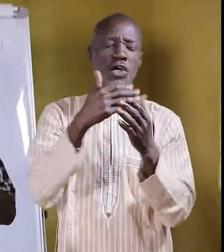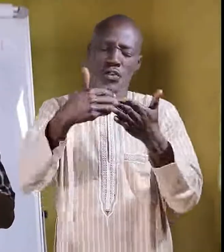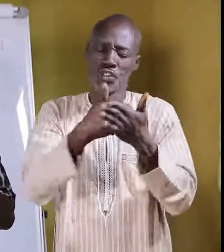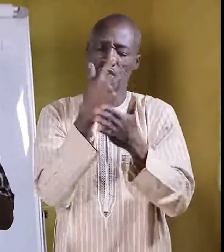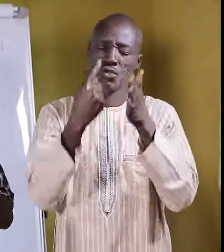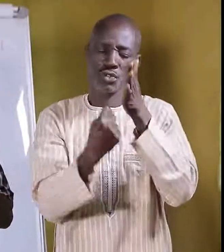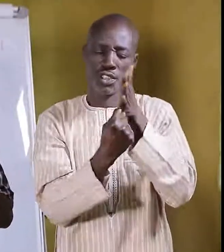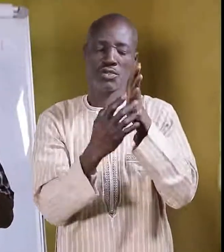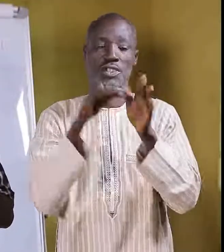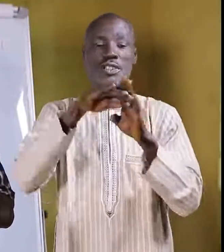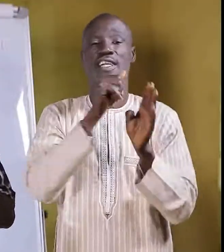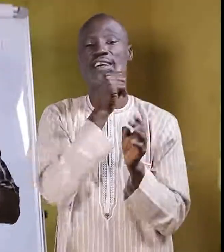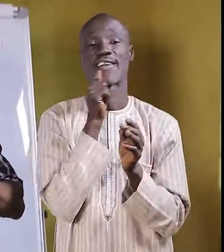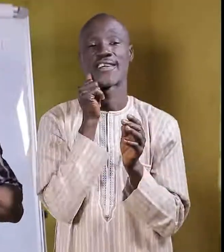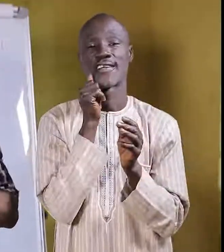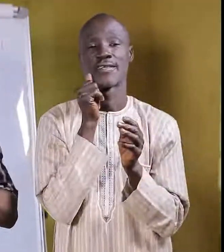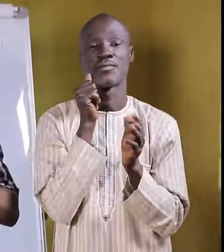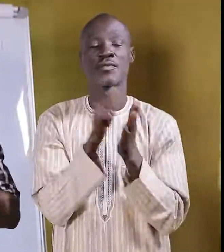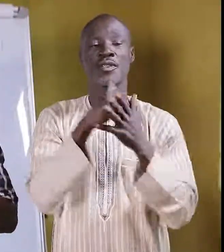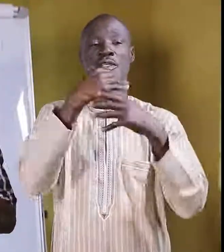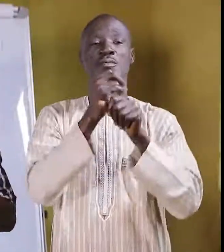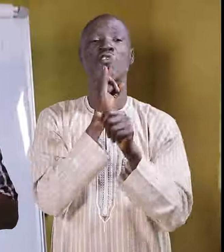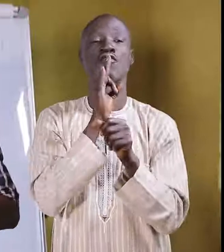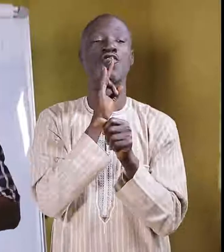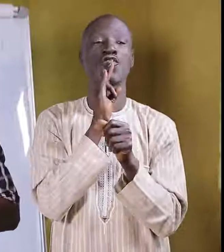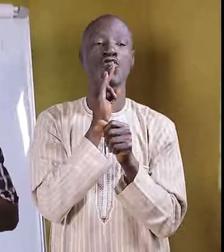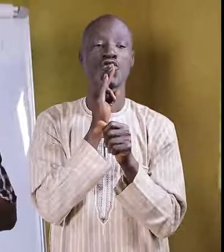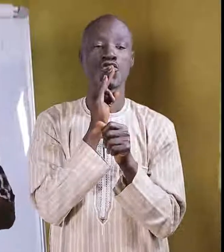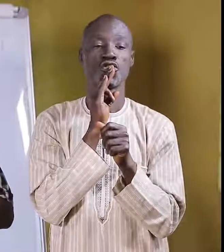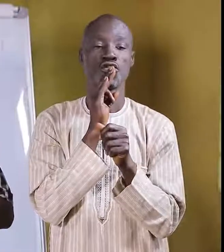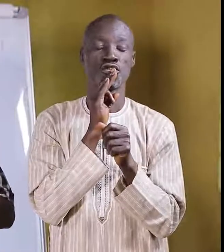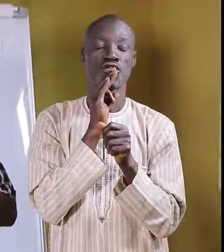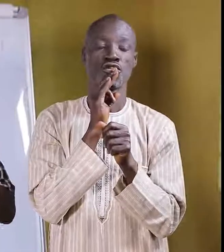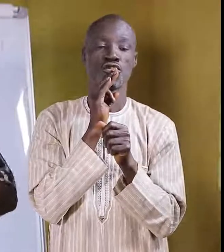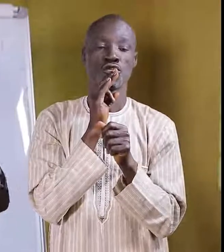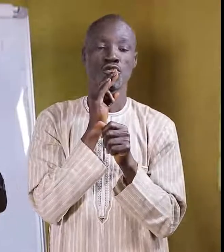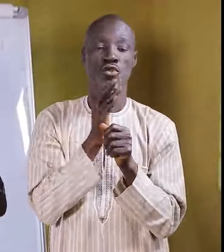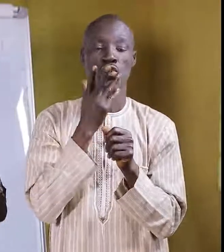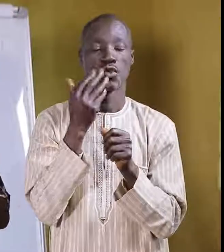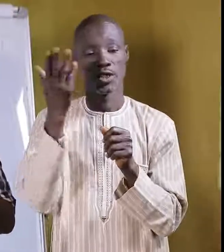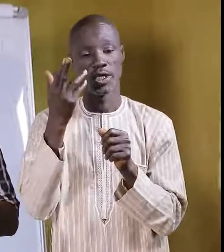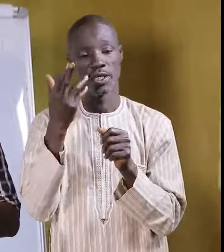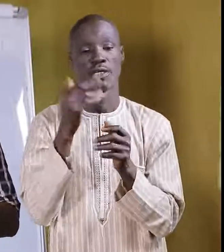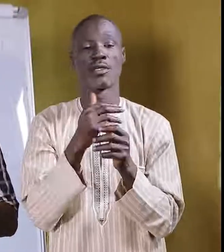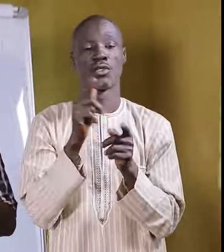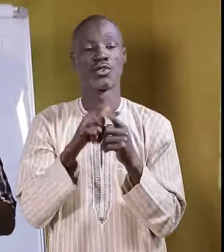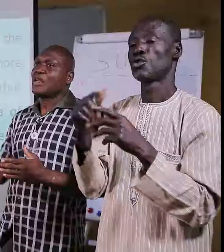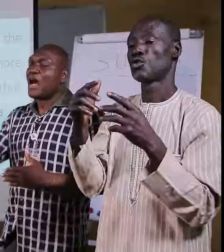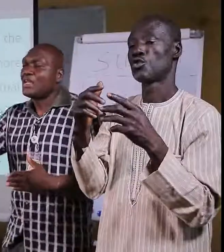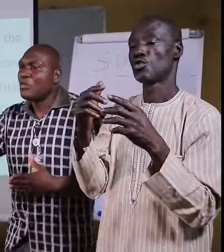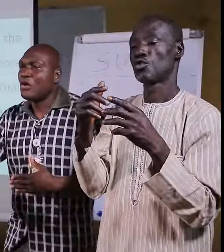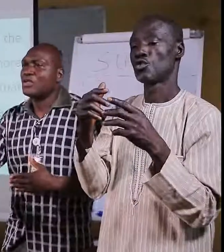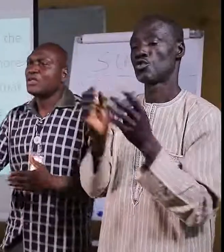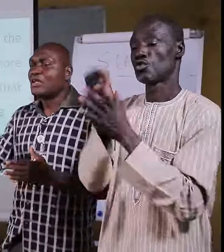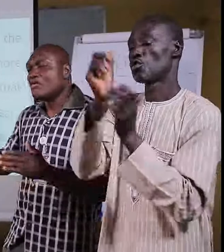in agriculture that made food to be produced to match the growing population.